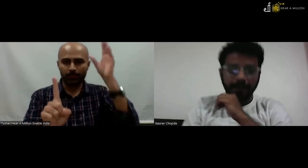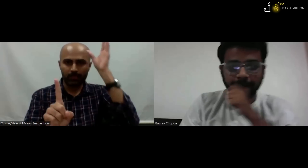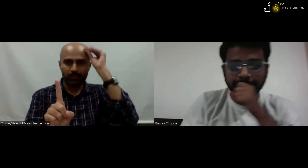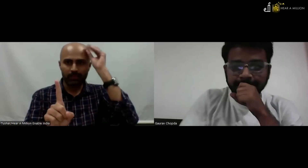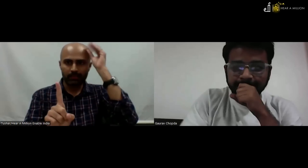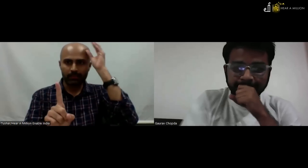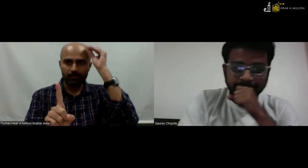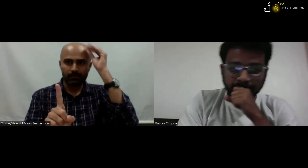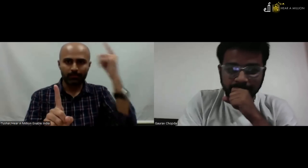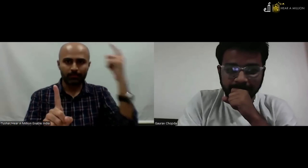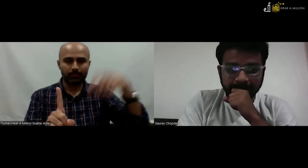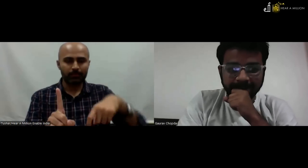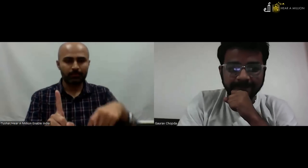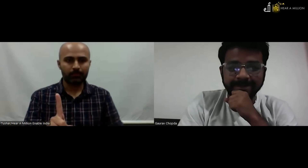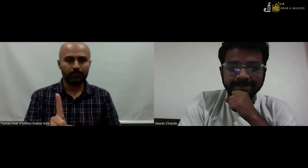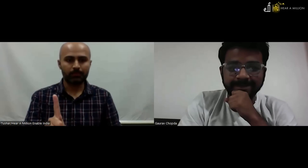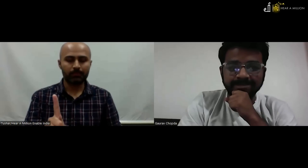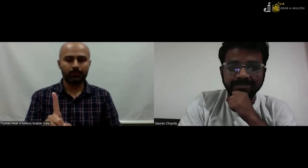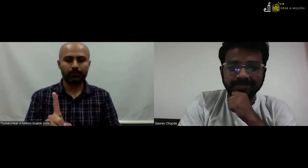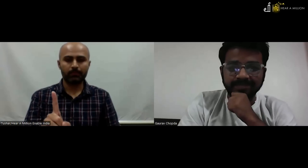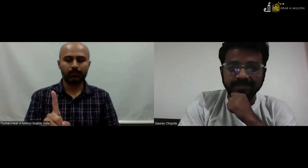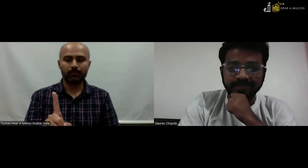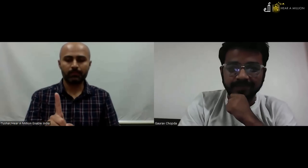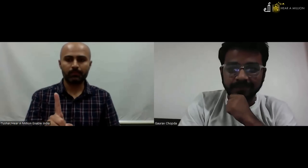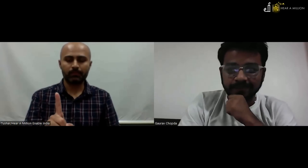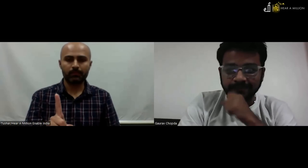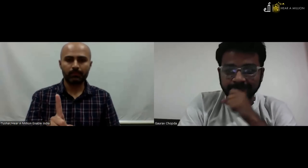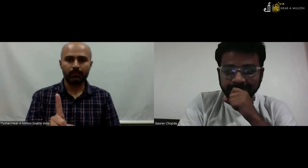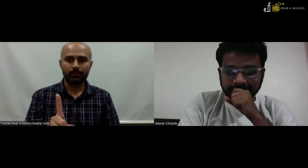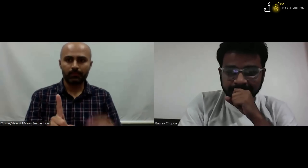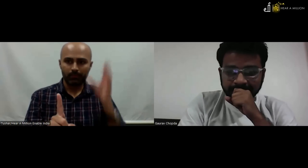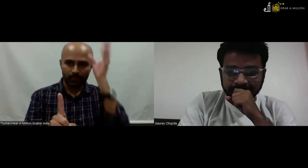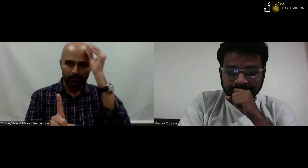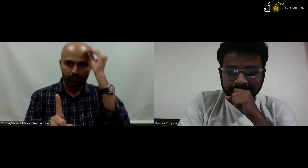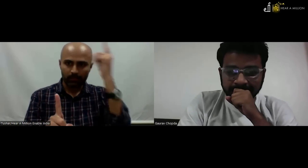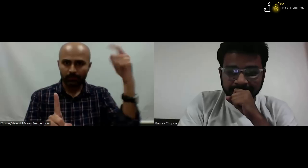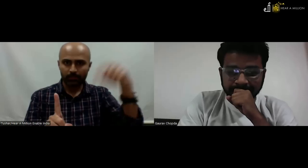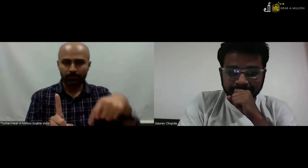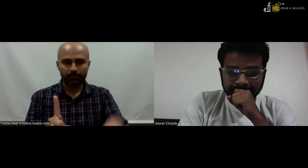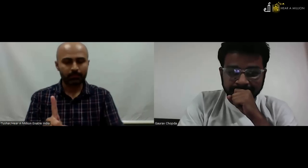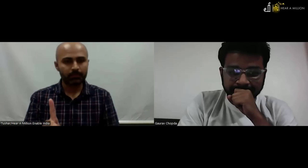like to ask Sagar. Okay. Let me spotlight Sagar.